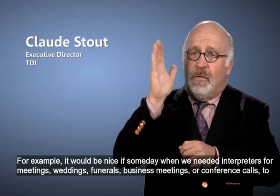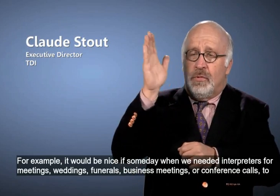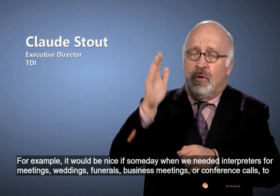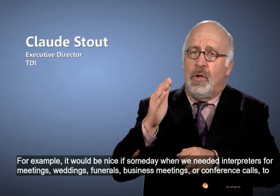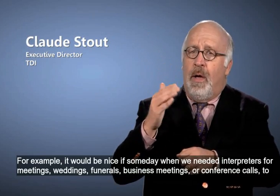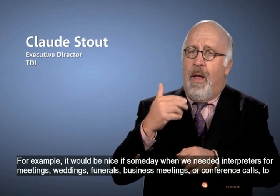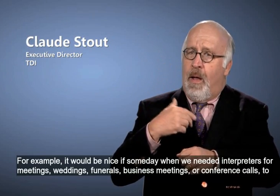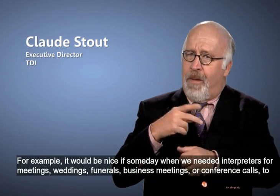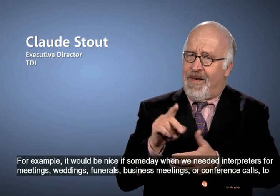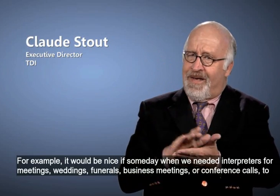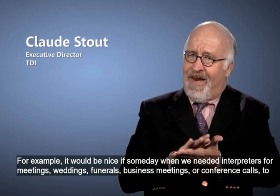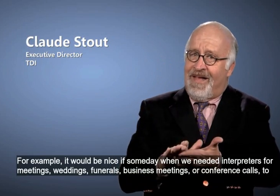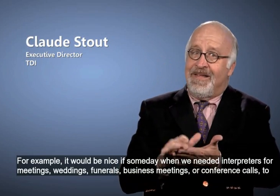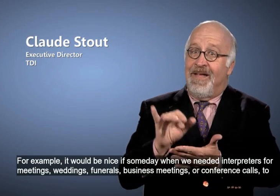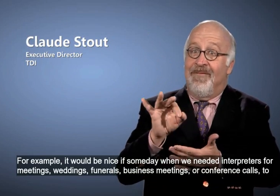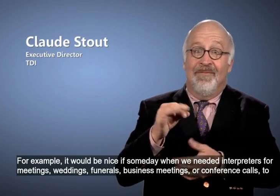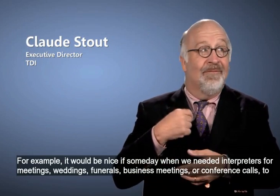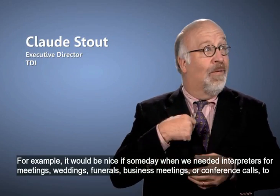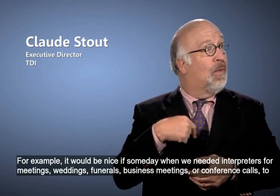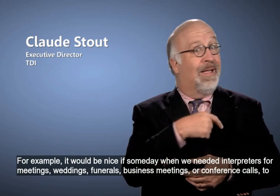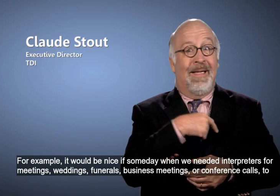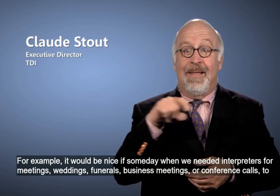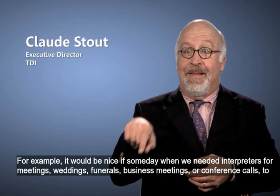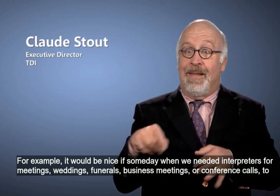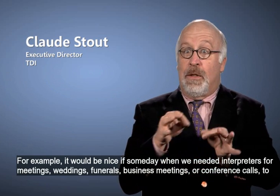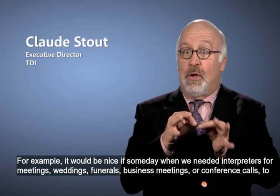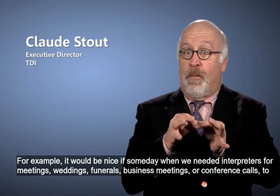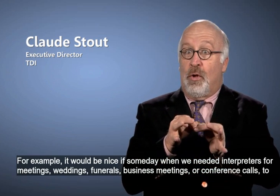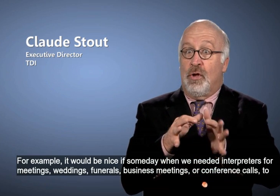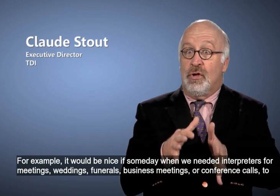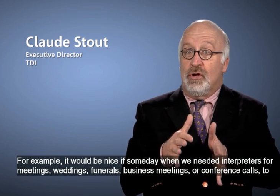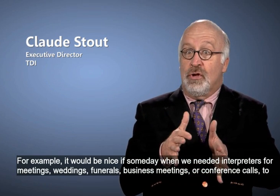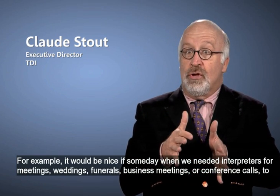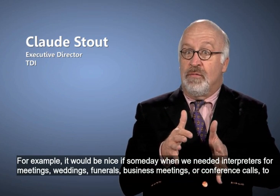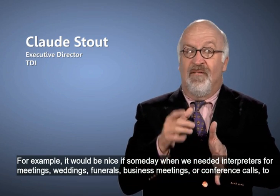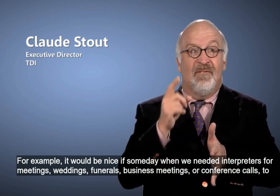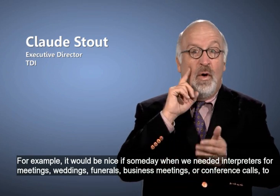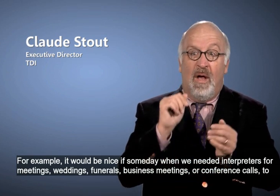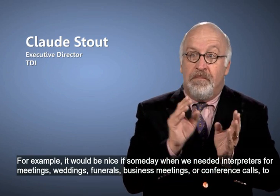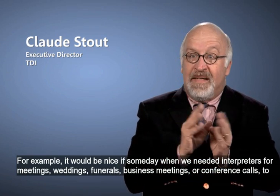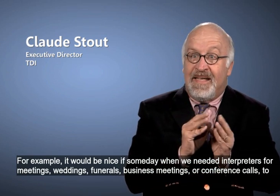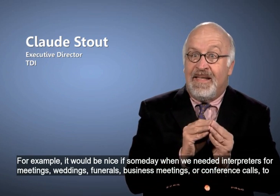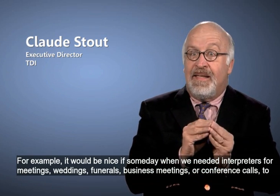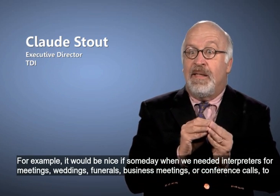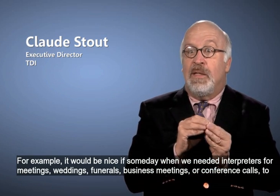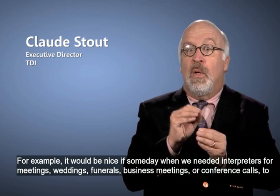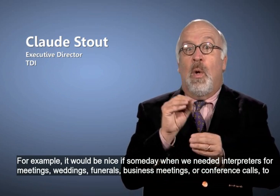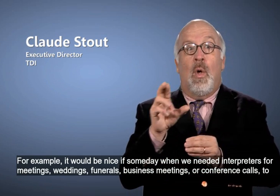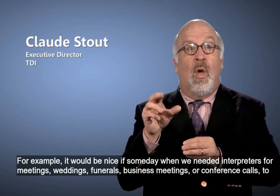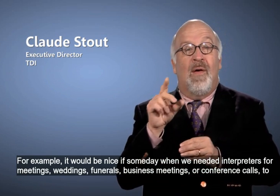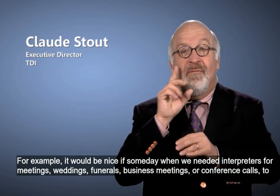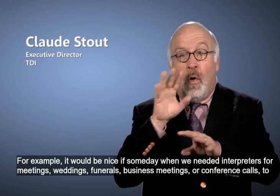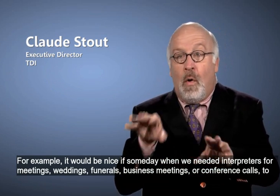For example, it would be nice if someday, when we needed interpreters for meetings, weddings, funerals,